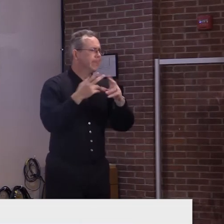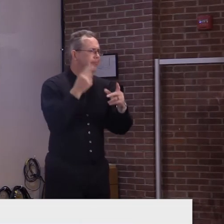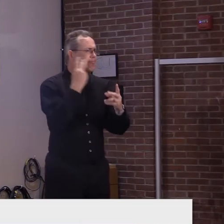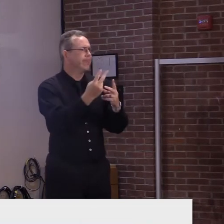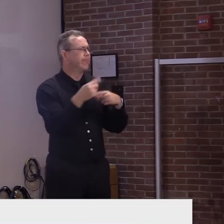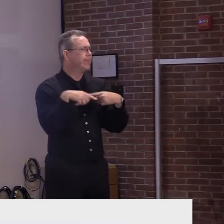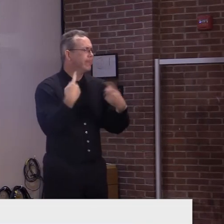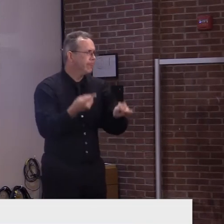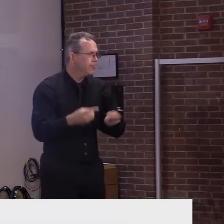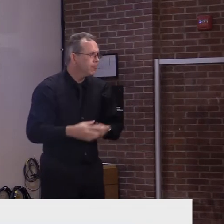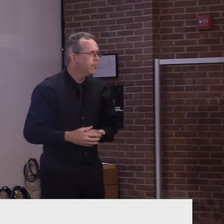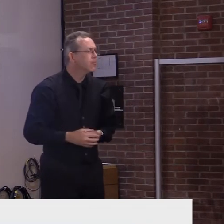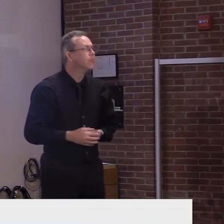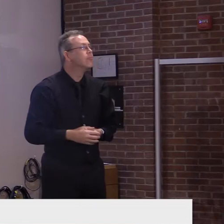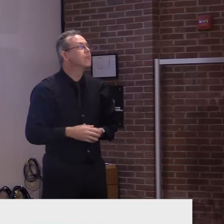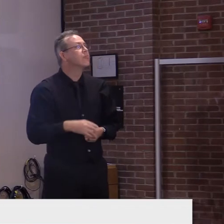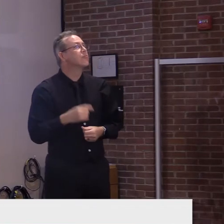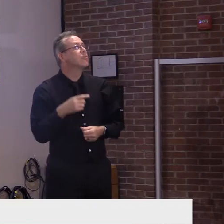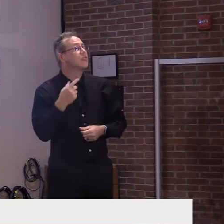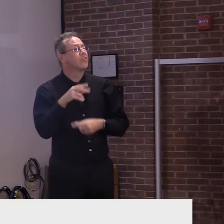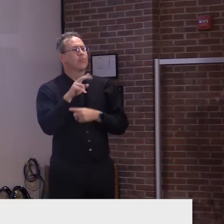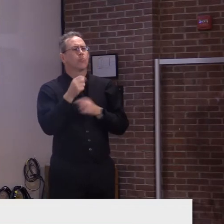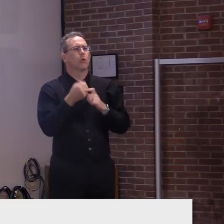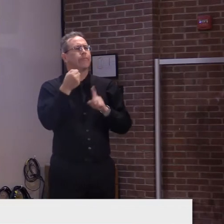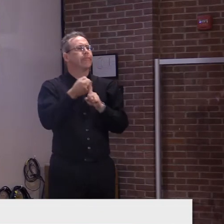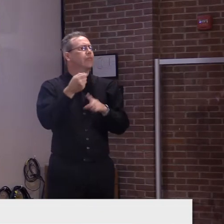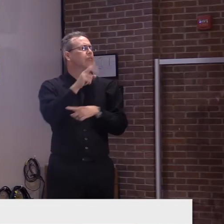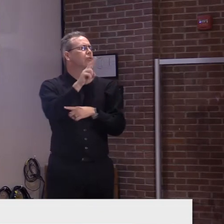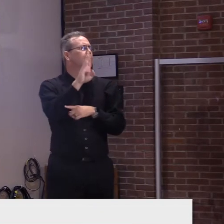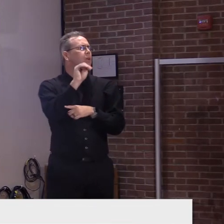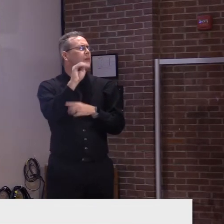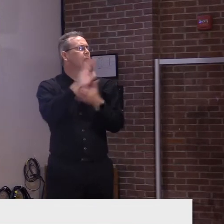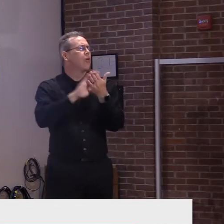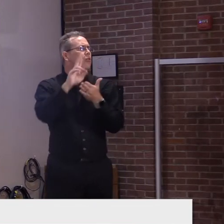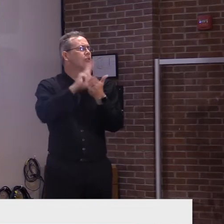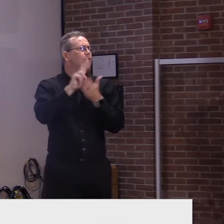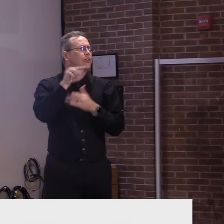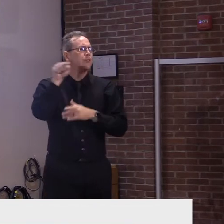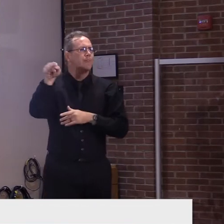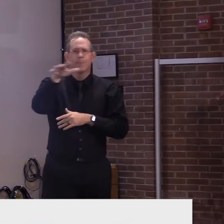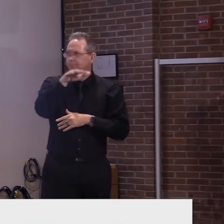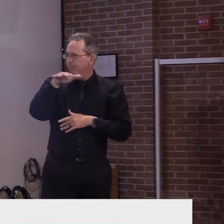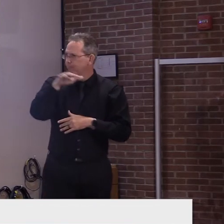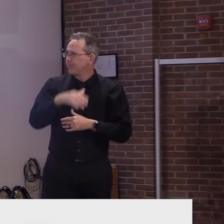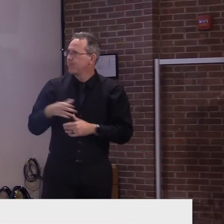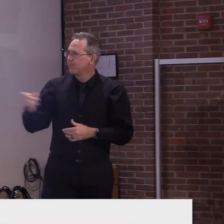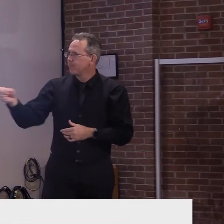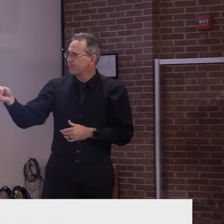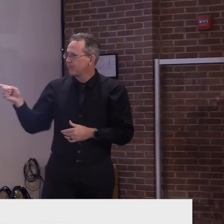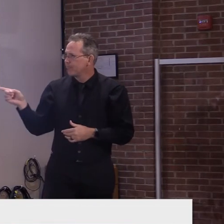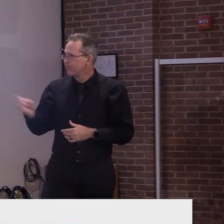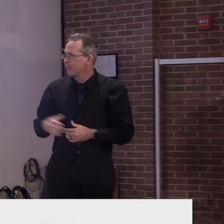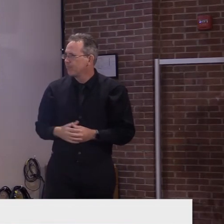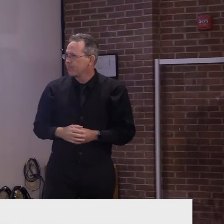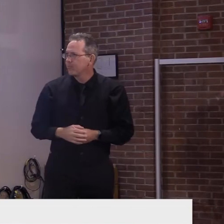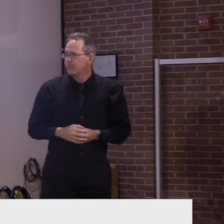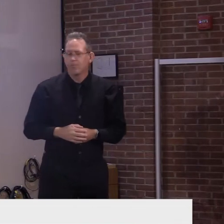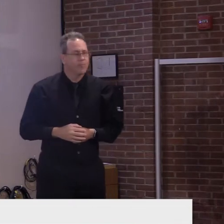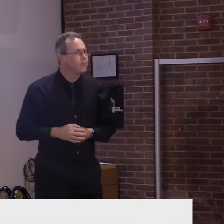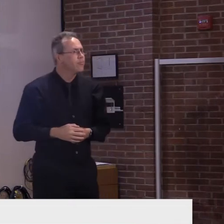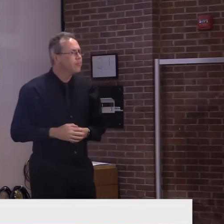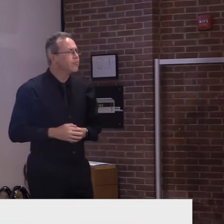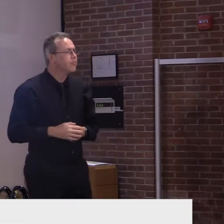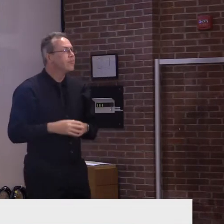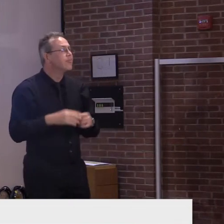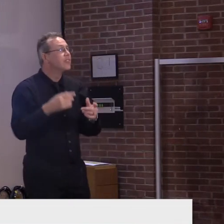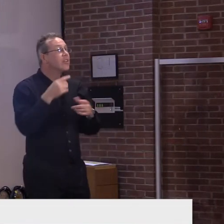tests from UVM, but even when you remove those tests from the numbers, the testing did go up about 17.5%. So again, something to keep in